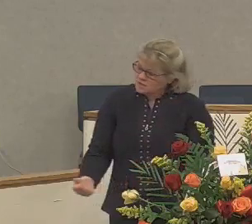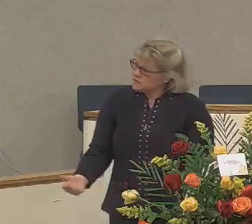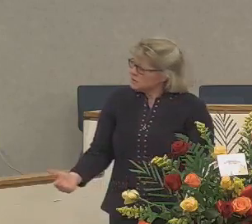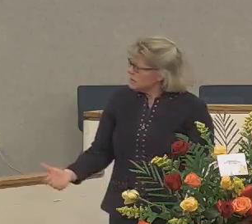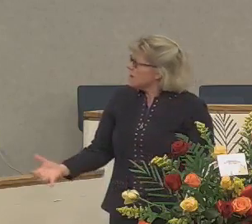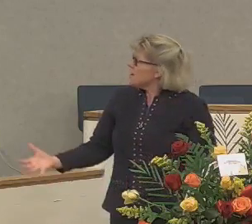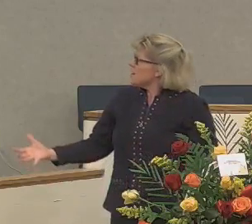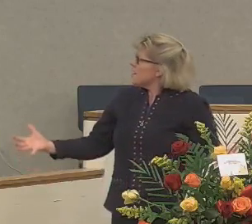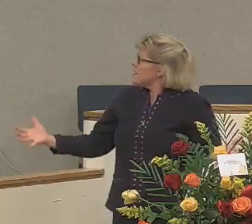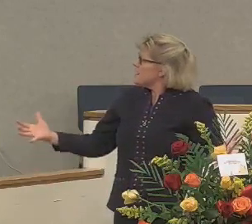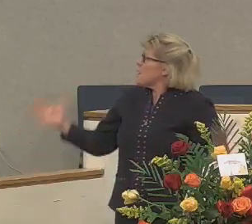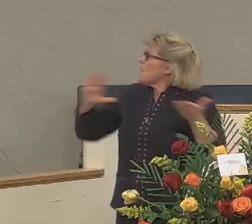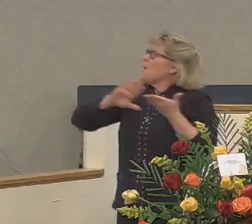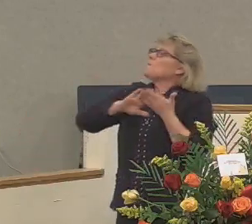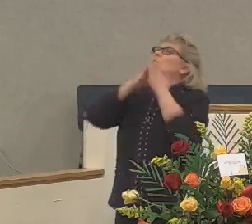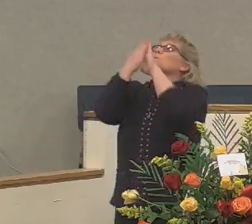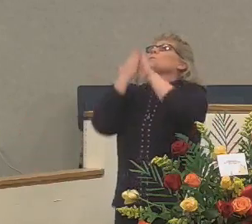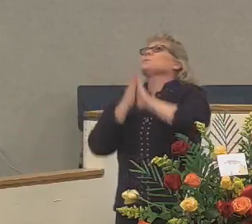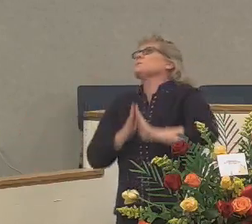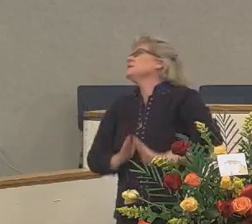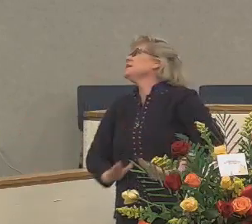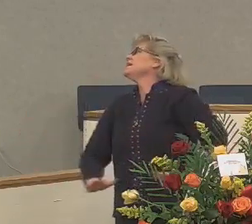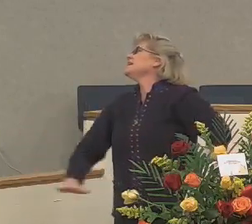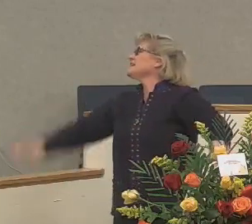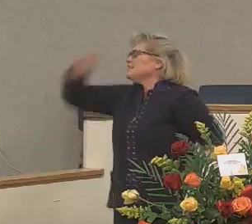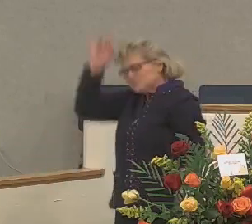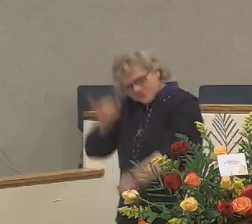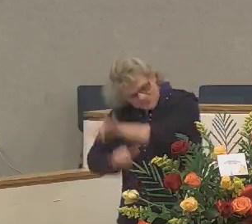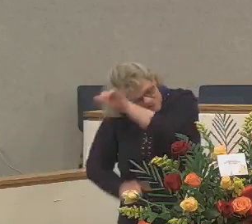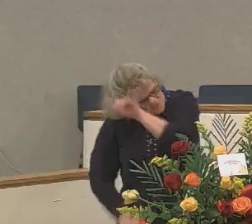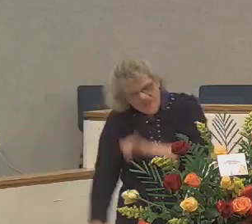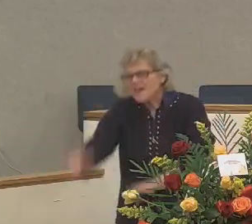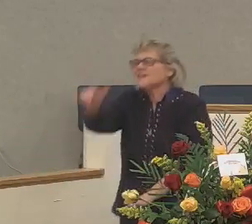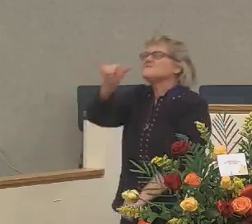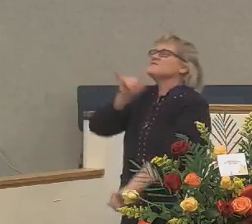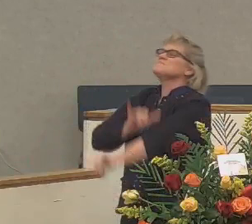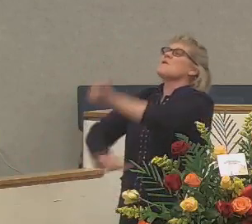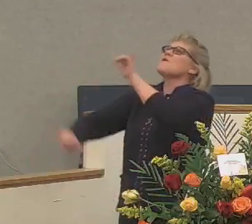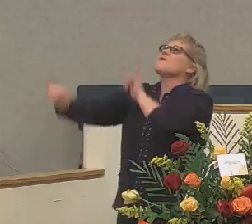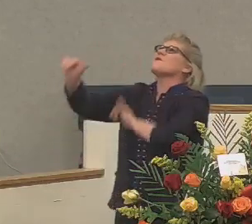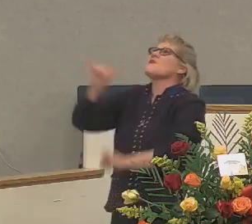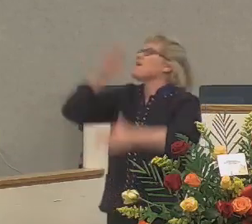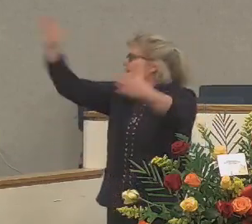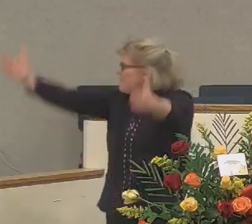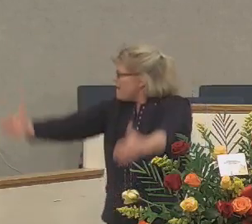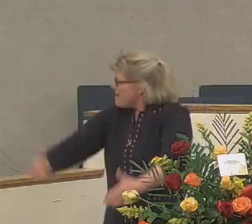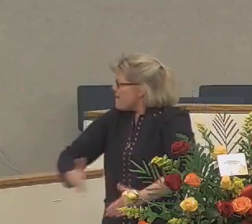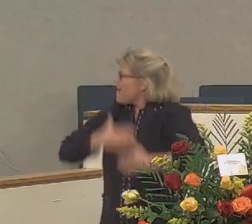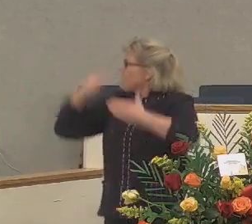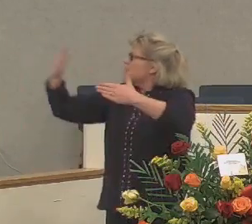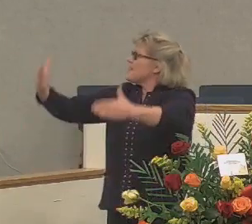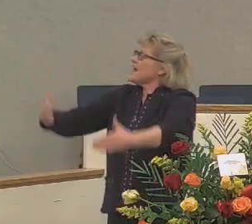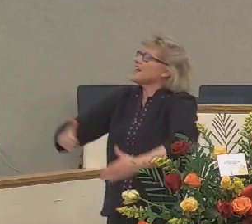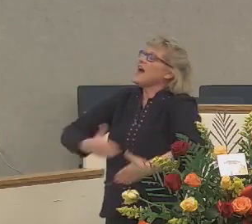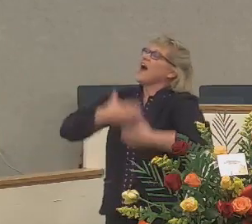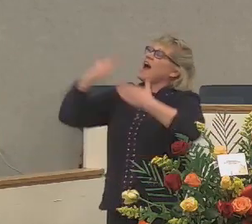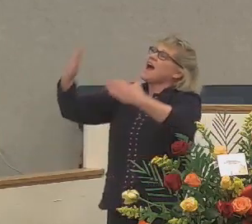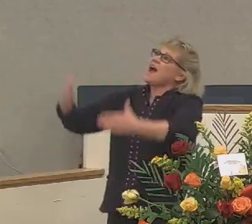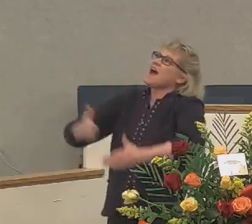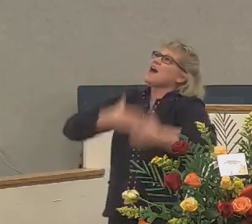dim the eye. All is peace forevermore on